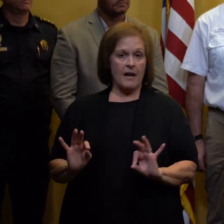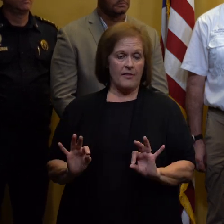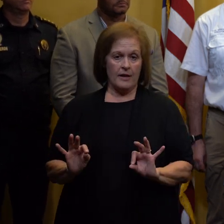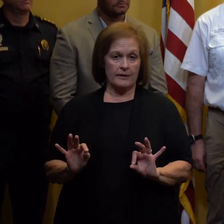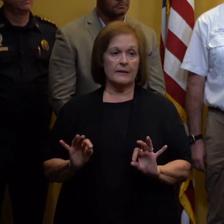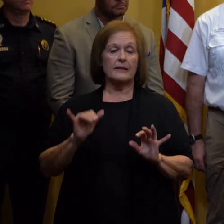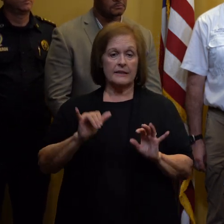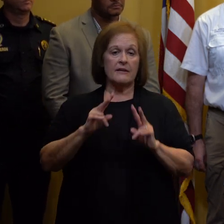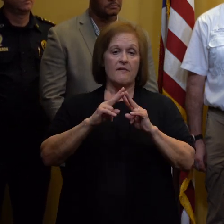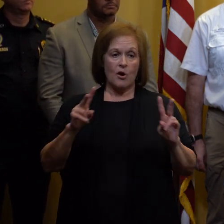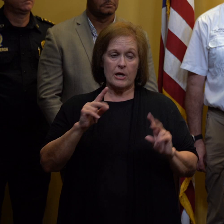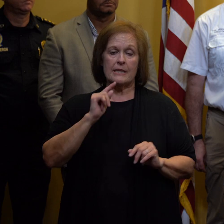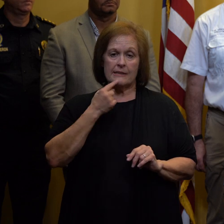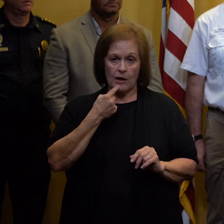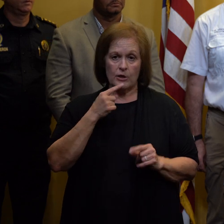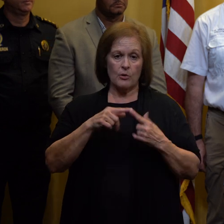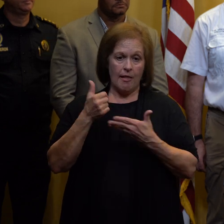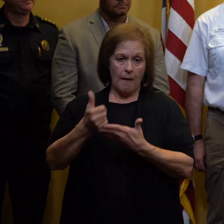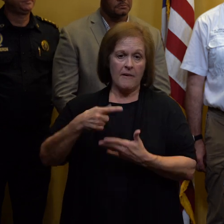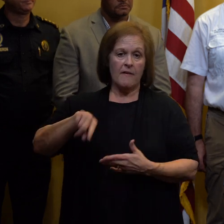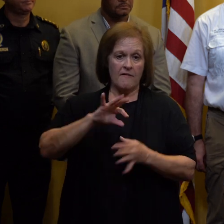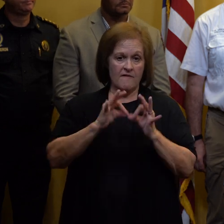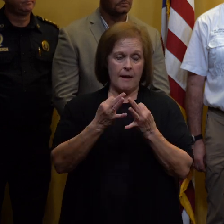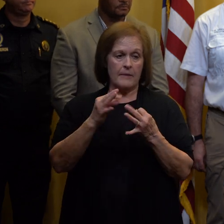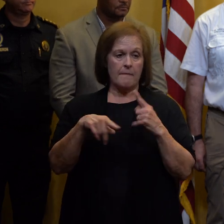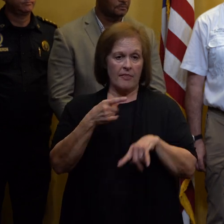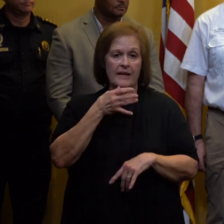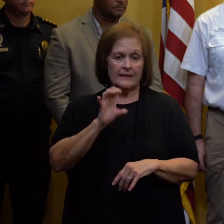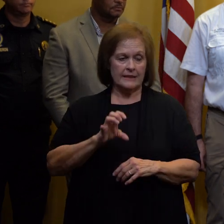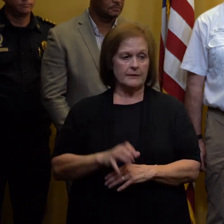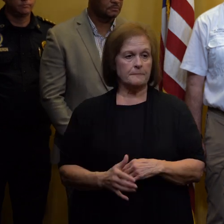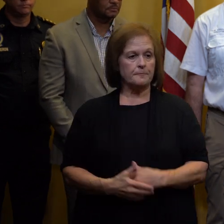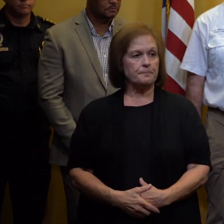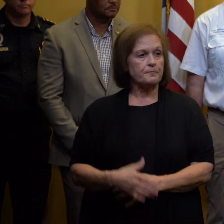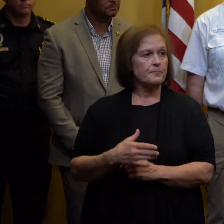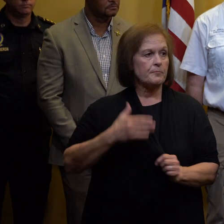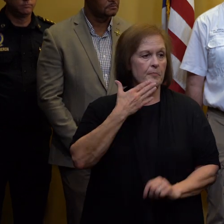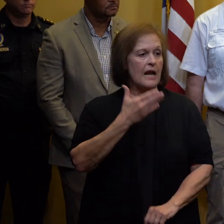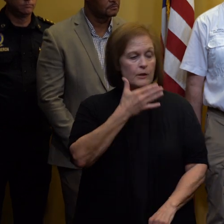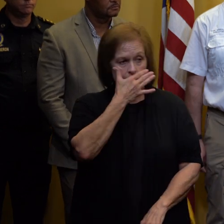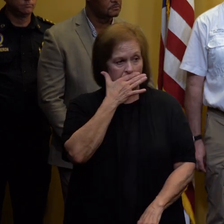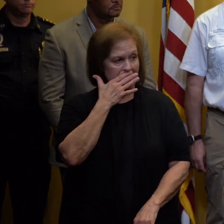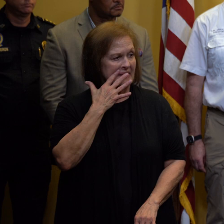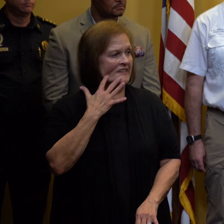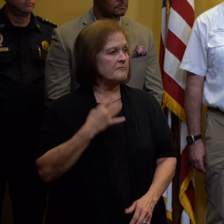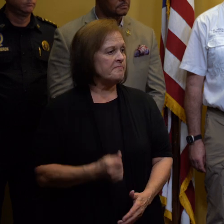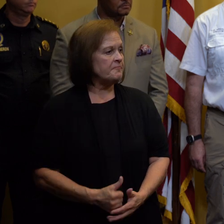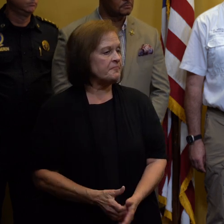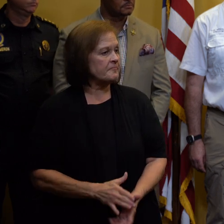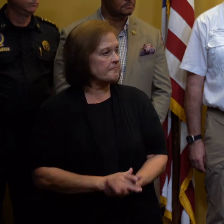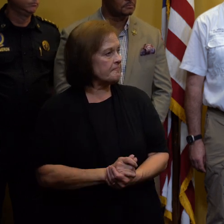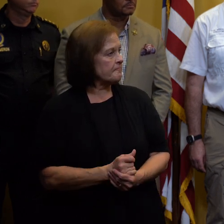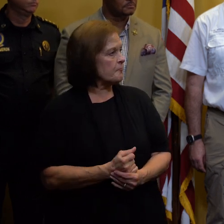and take the steps to help your family and community. Thank you. Thank you, Dr. Regno. And we're going to keep the briefings